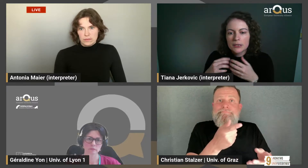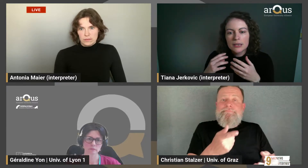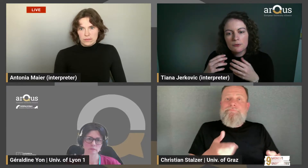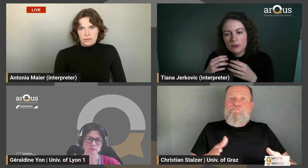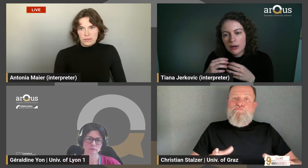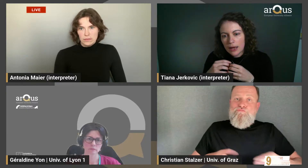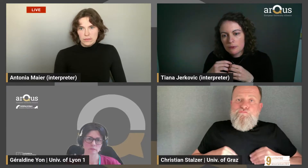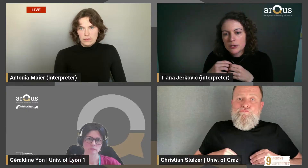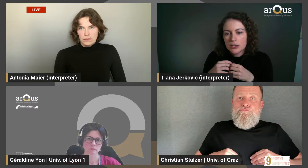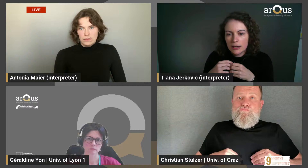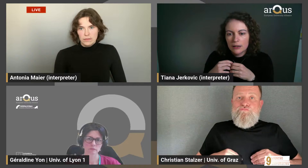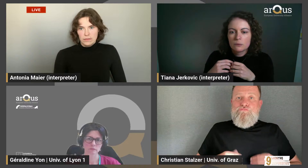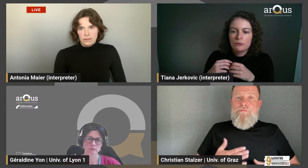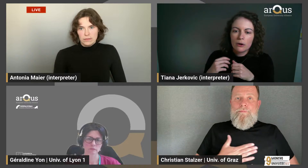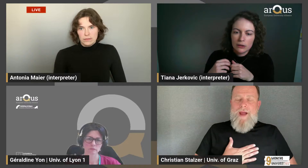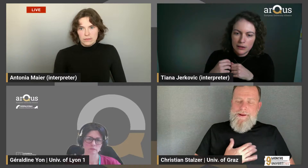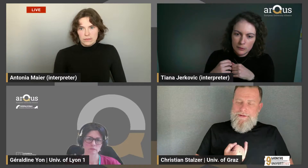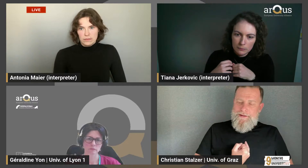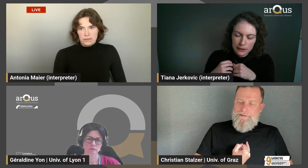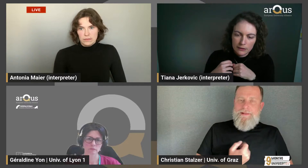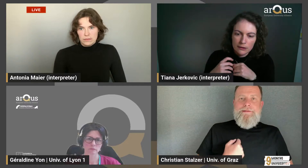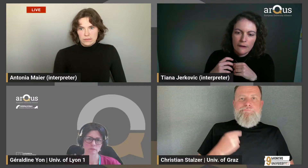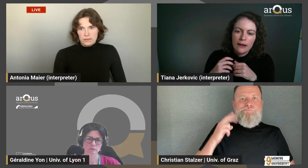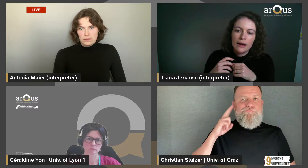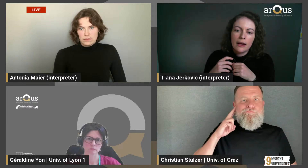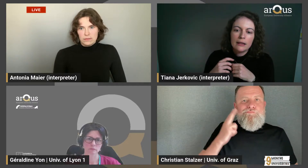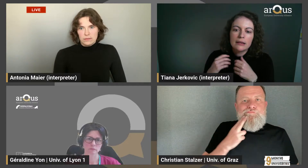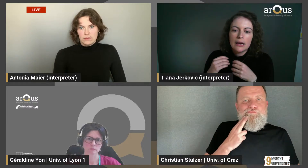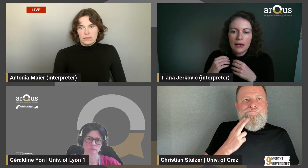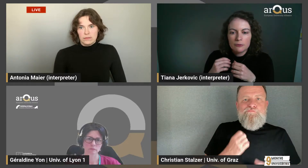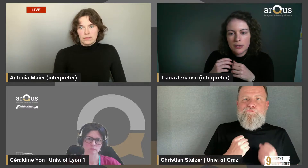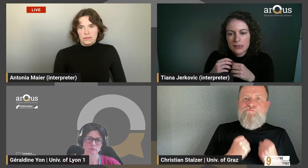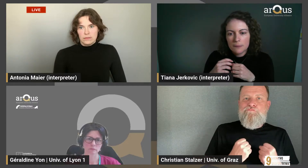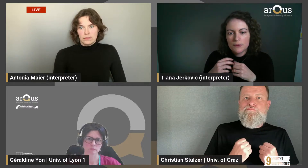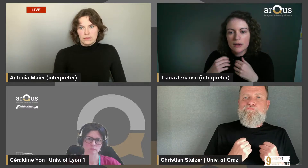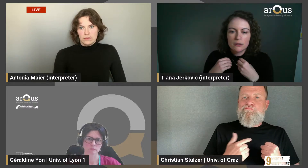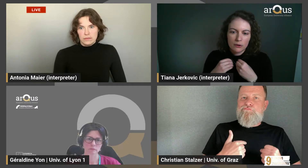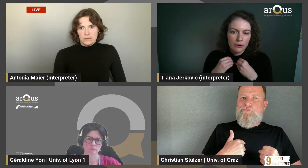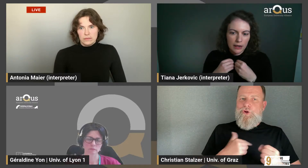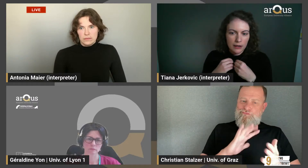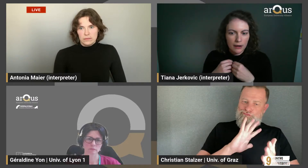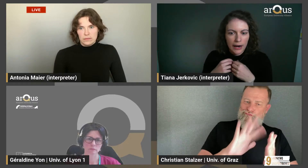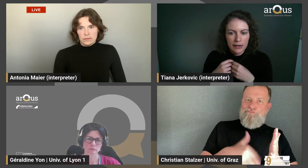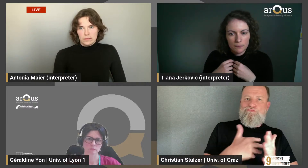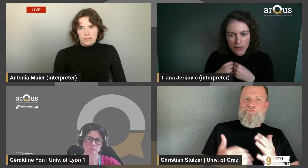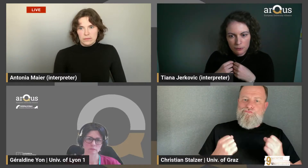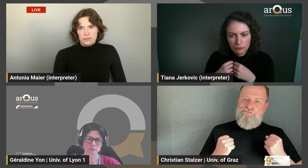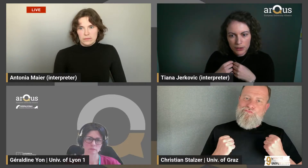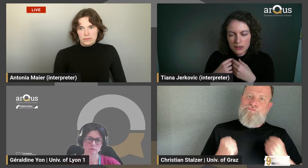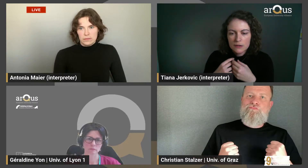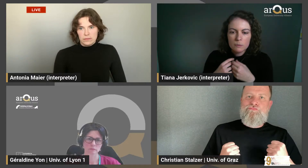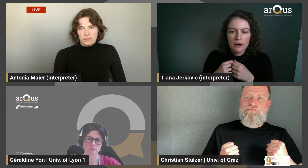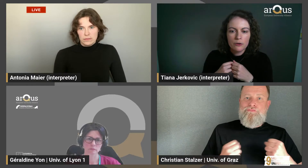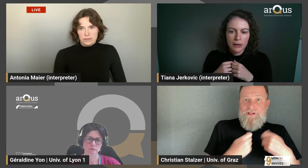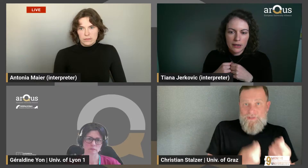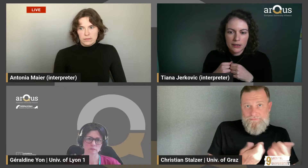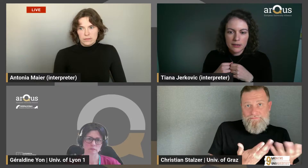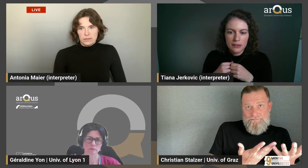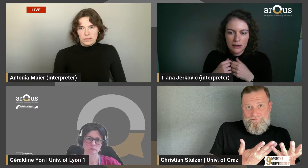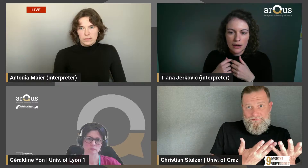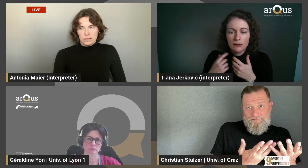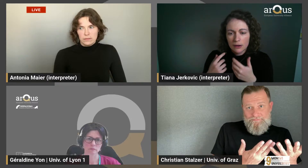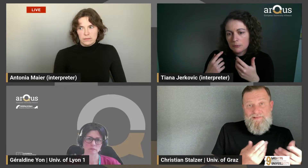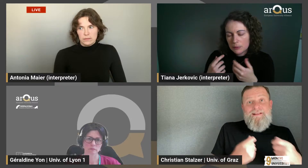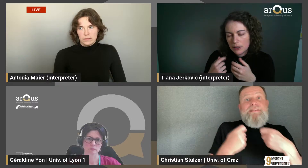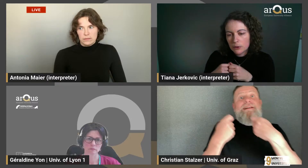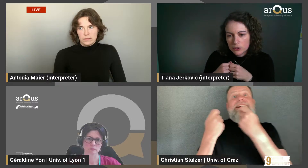very important. If you have a child with a cochlear implant, they have to accept that, okay, I am deaf and this is part of my